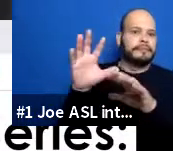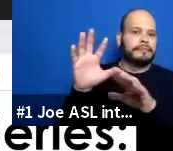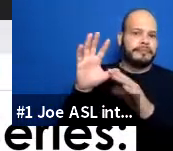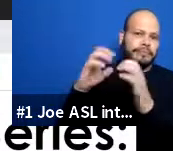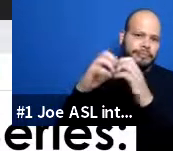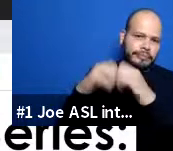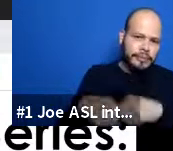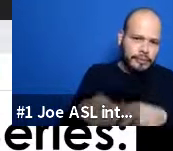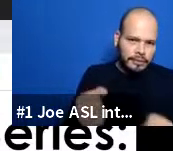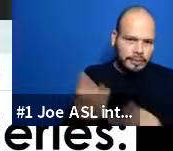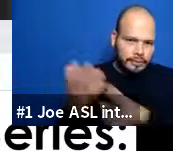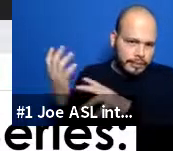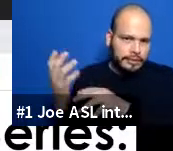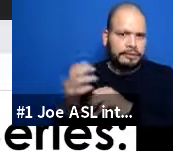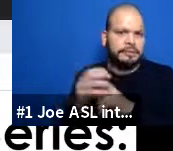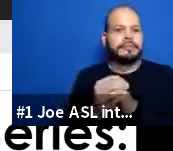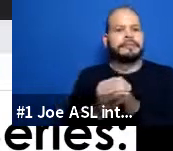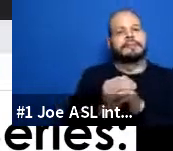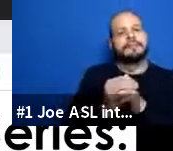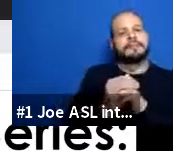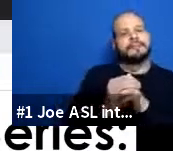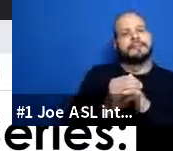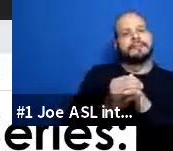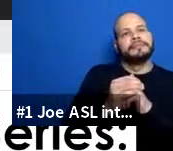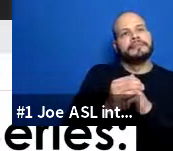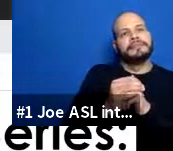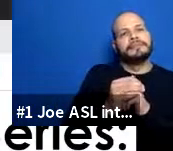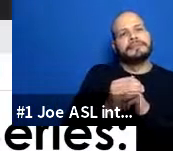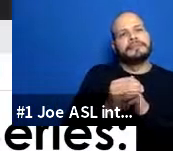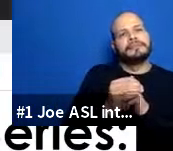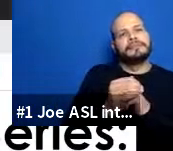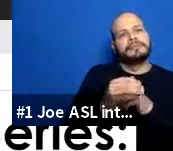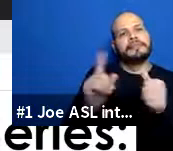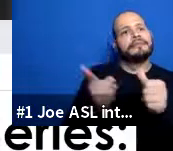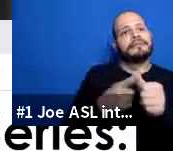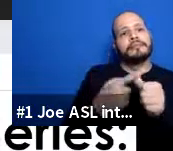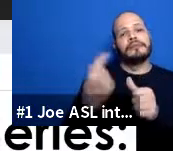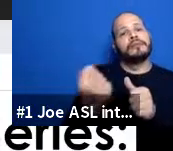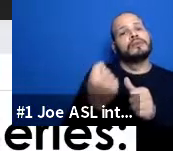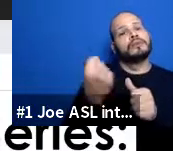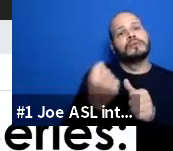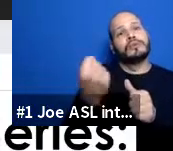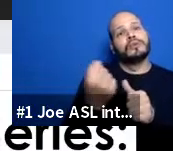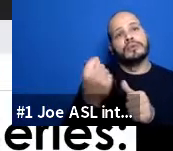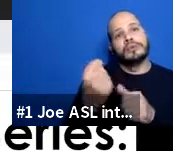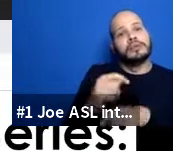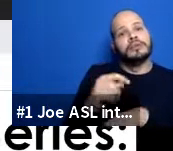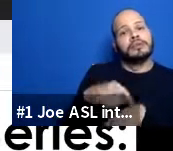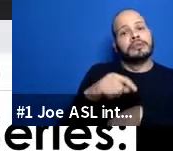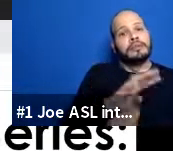at 4:00 Pacific. You can register now at